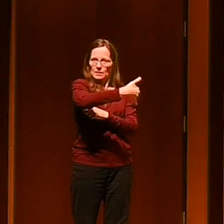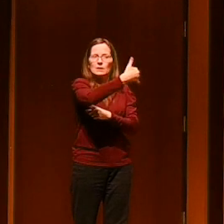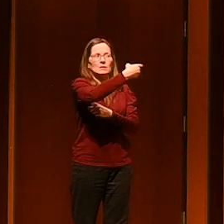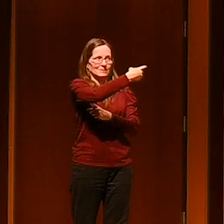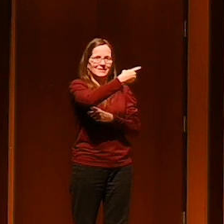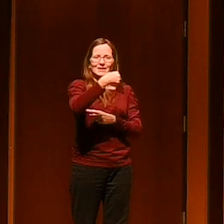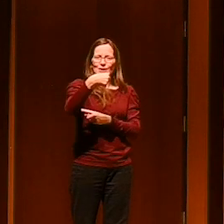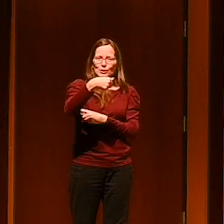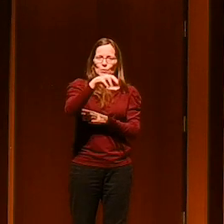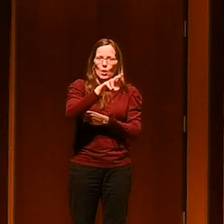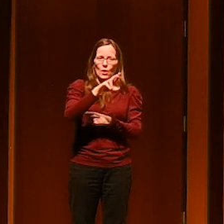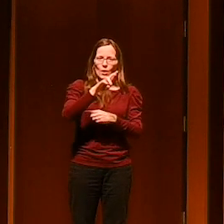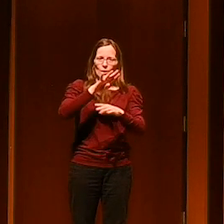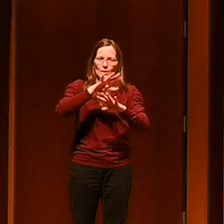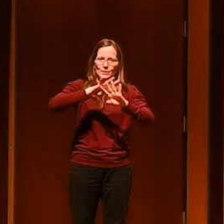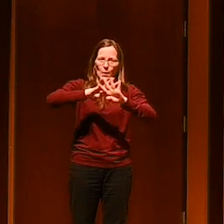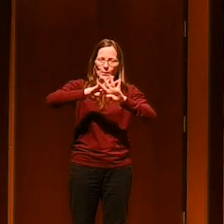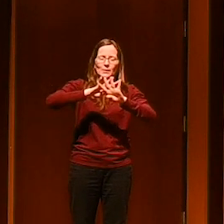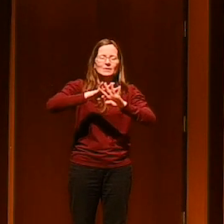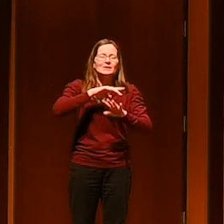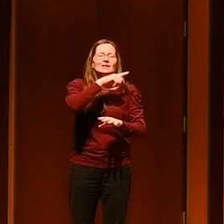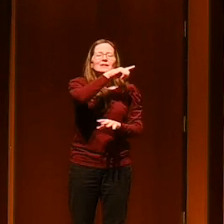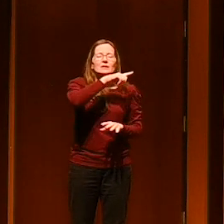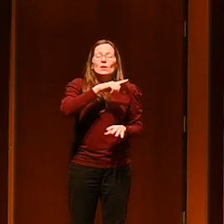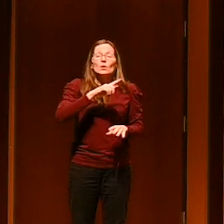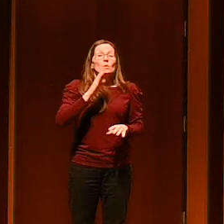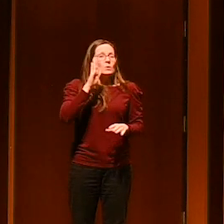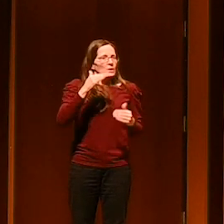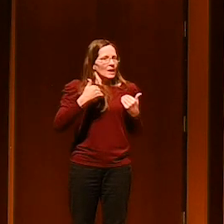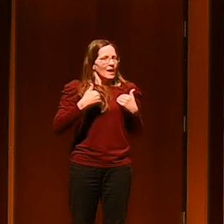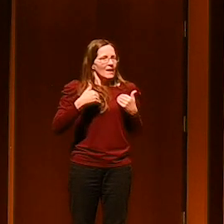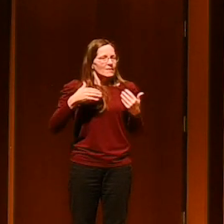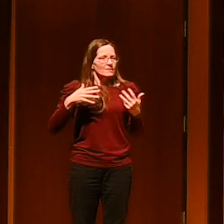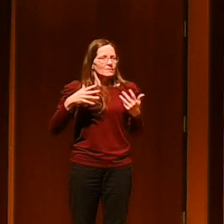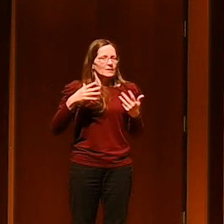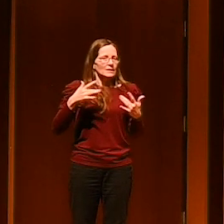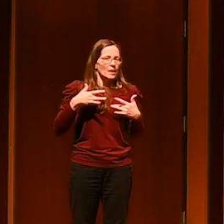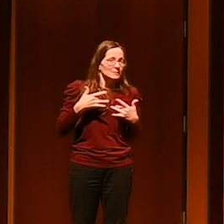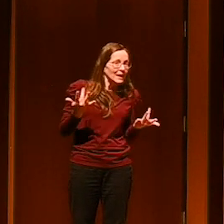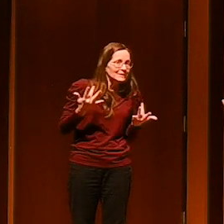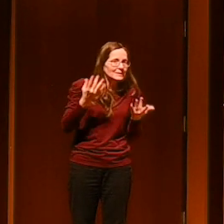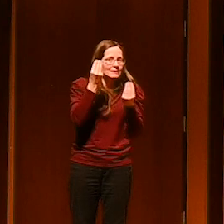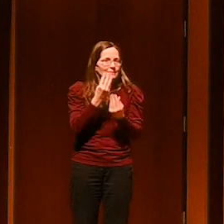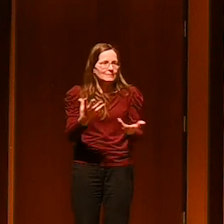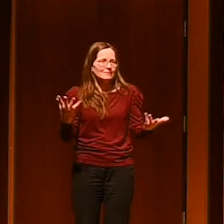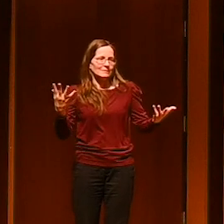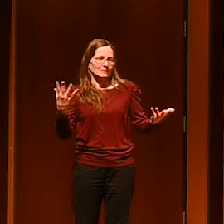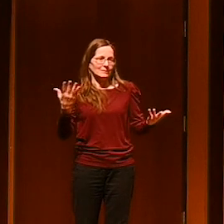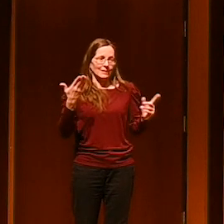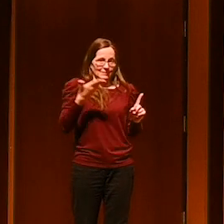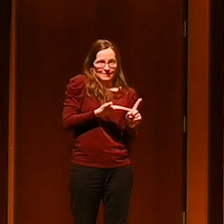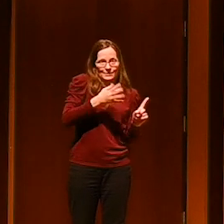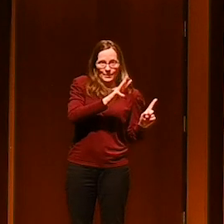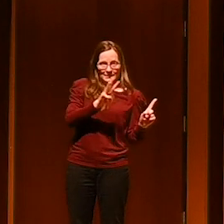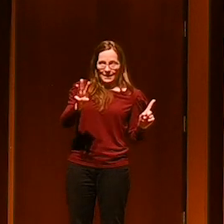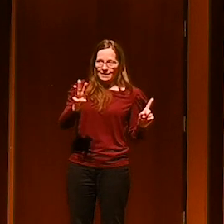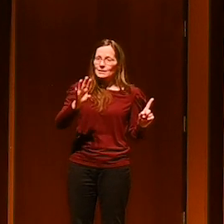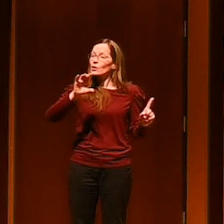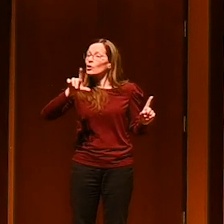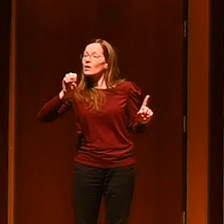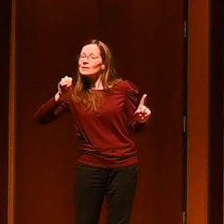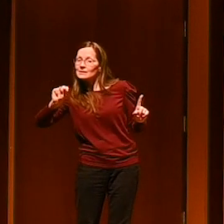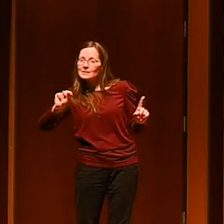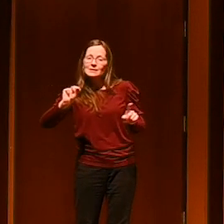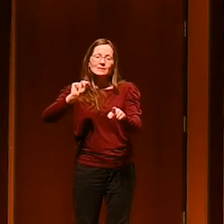updates and news on this project on that website. So if you guys want to visit, check it out. I know Colleen and the rest of the staff, Stephanie, have